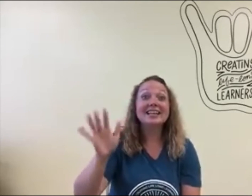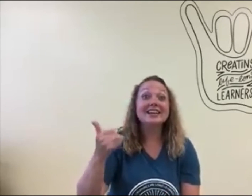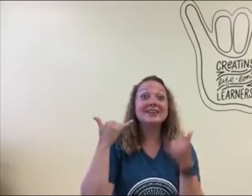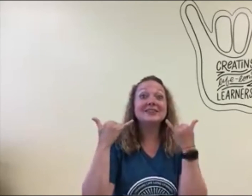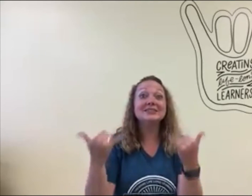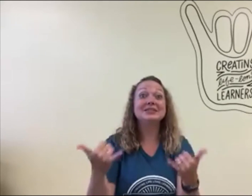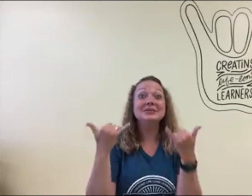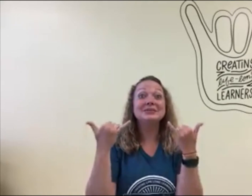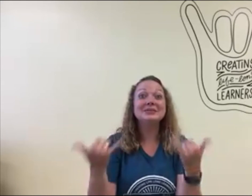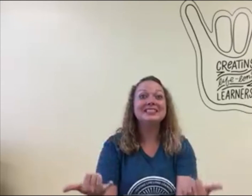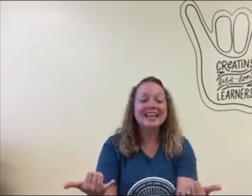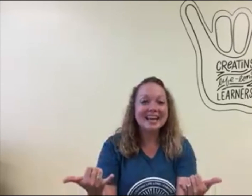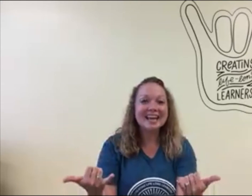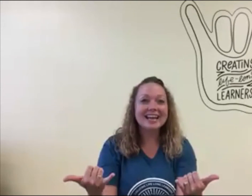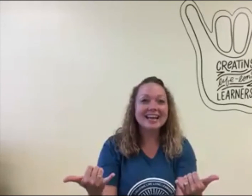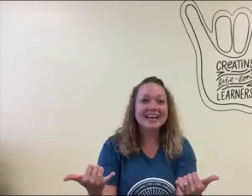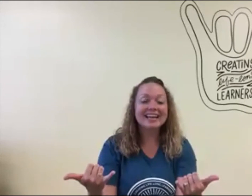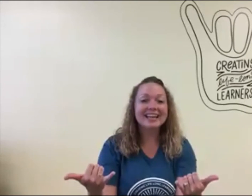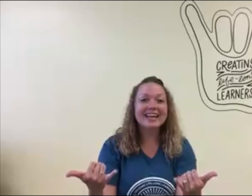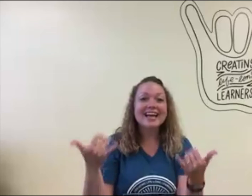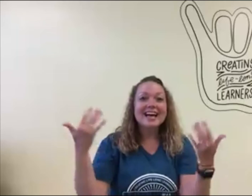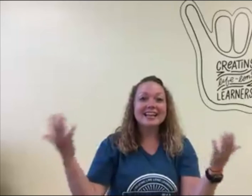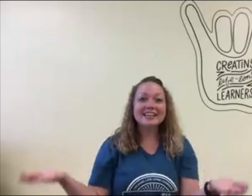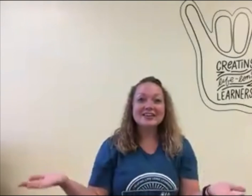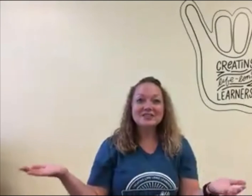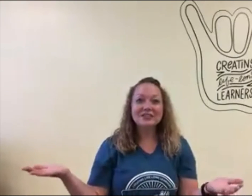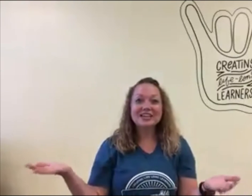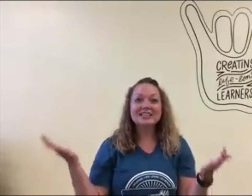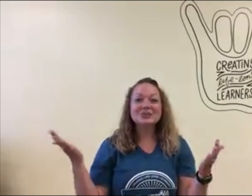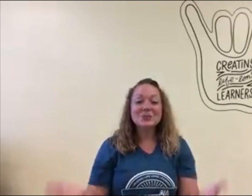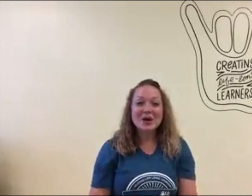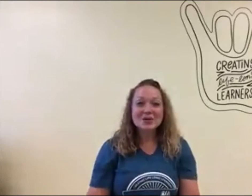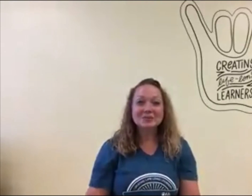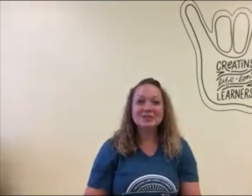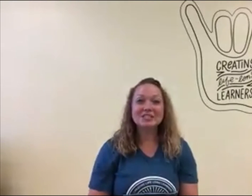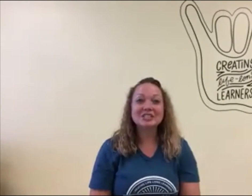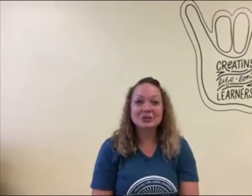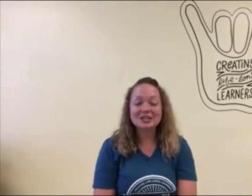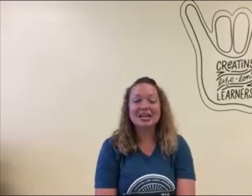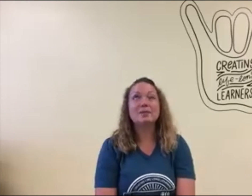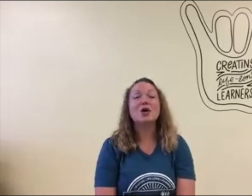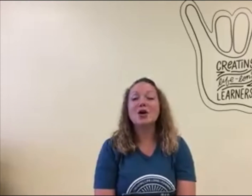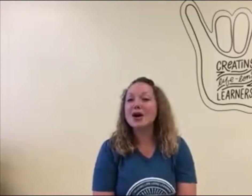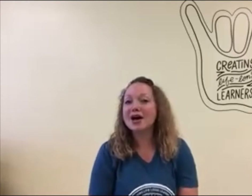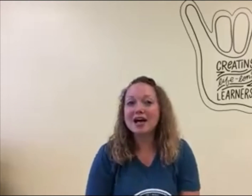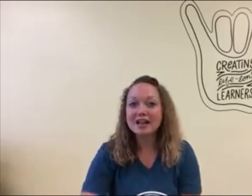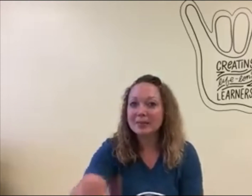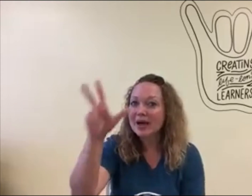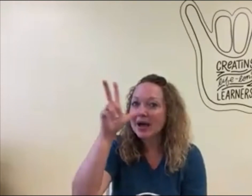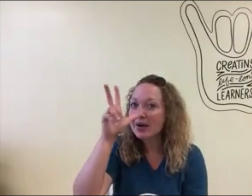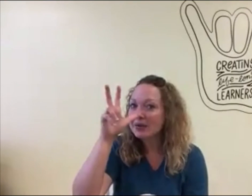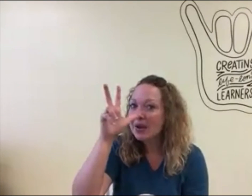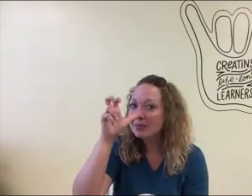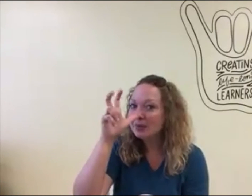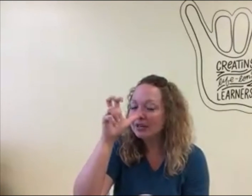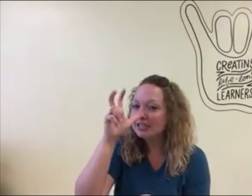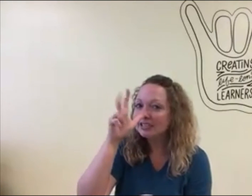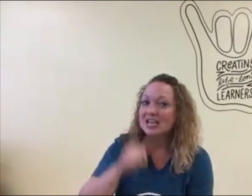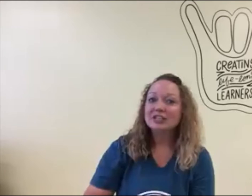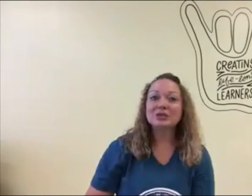hello today. Hello, friends. Welcome to the story time all about bugs. So to